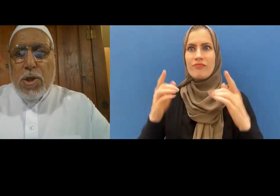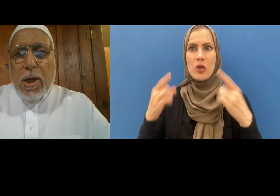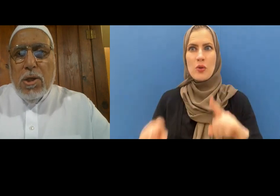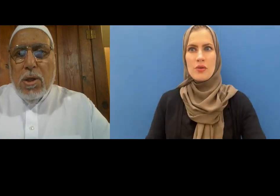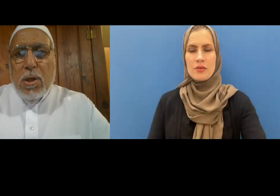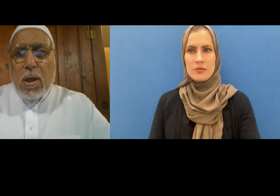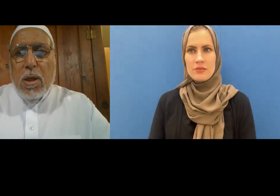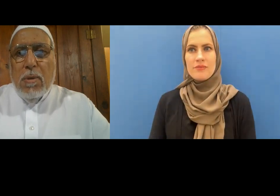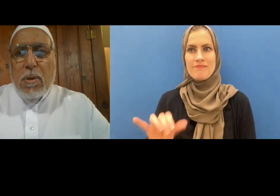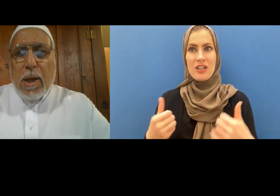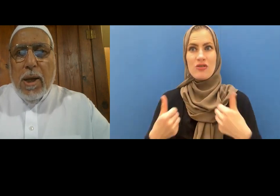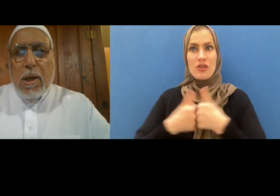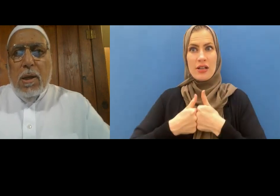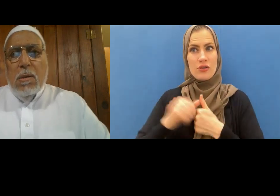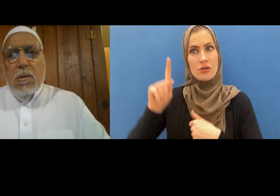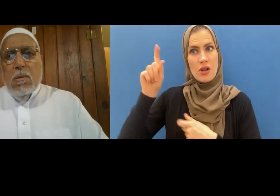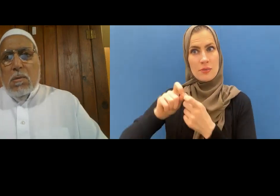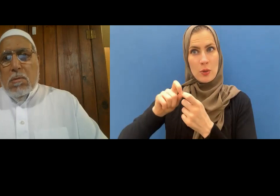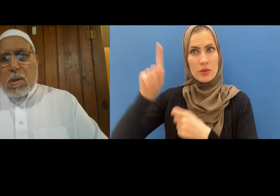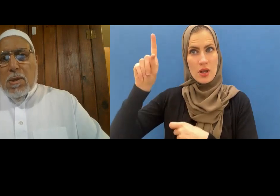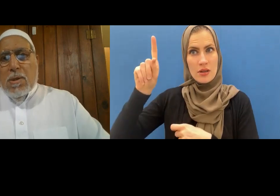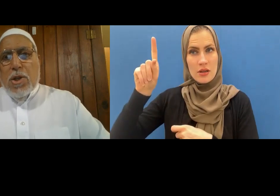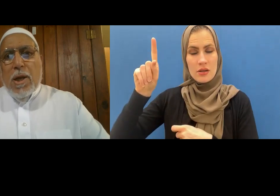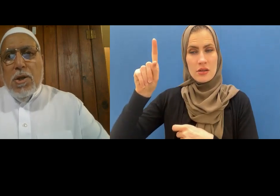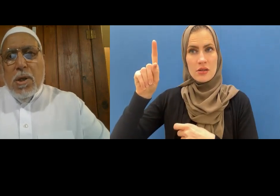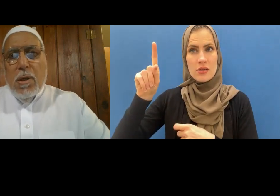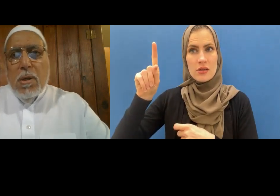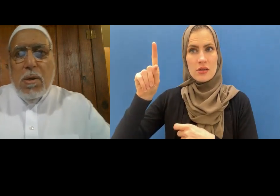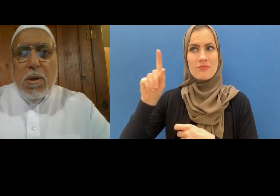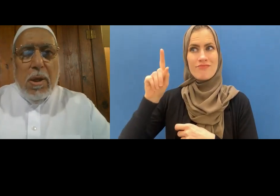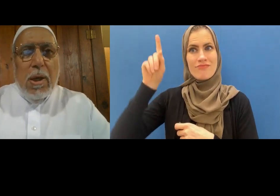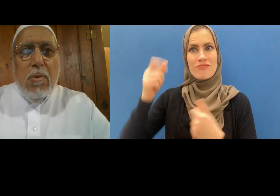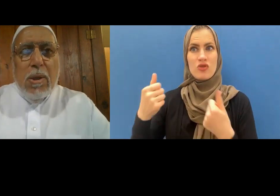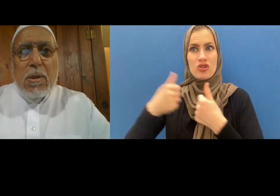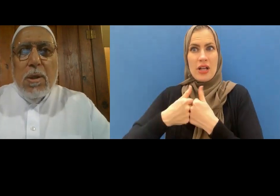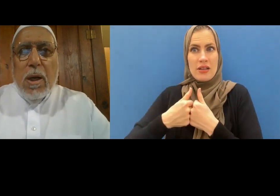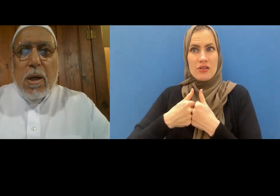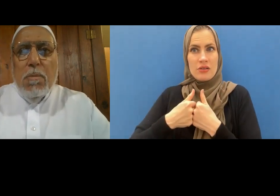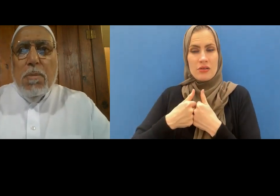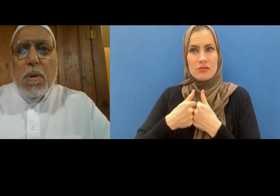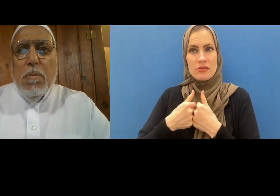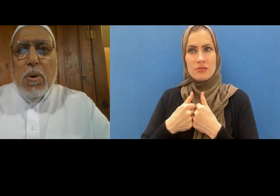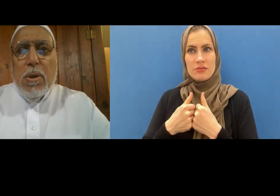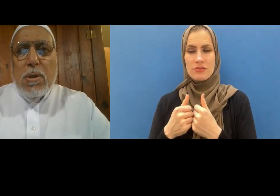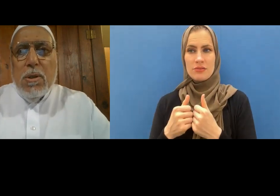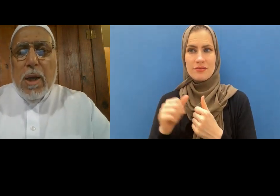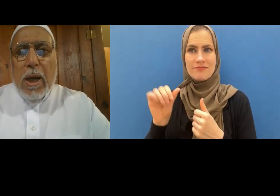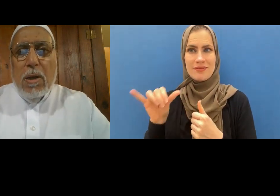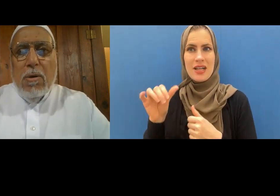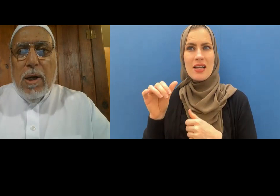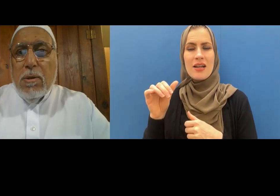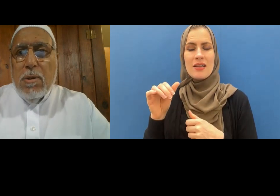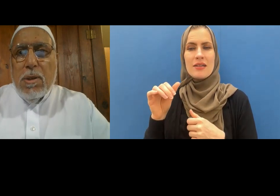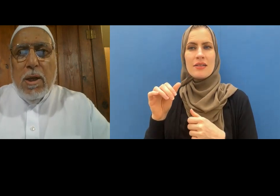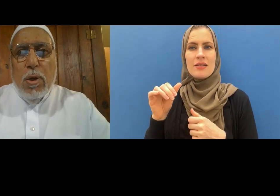a challenge that Allah subhanahu wa ta'ala is challenging the eloquent Arab poets